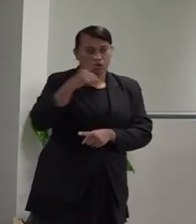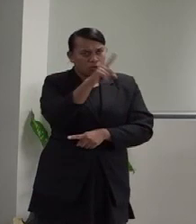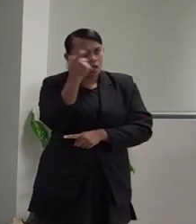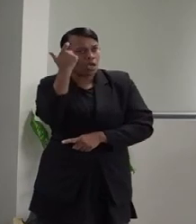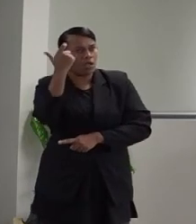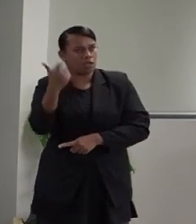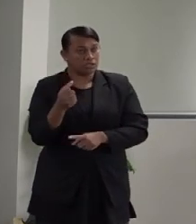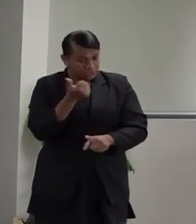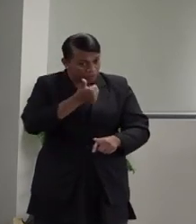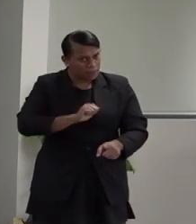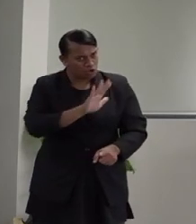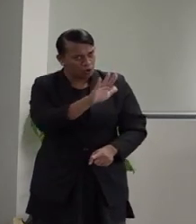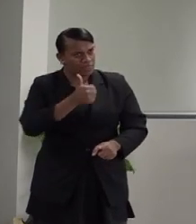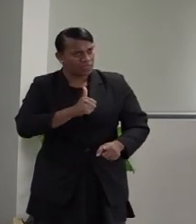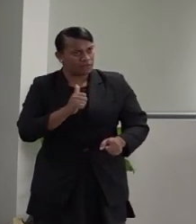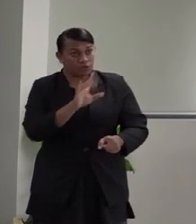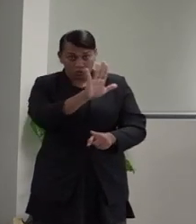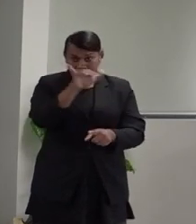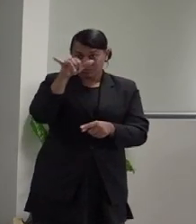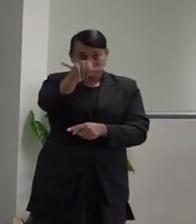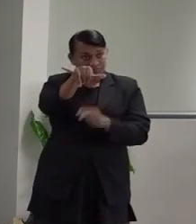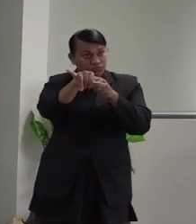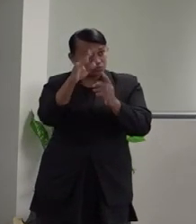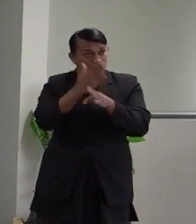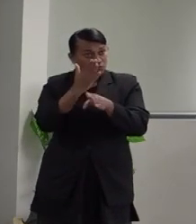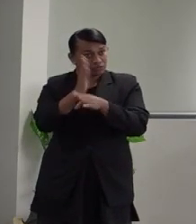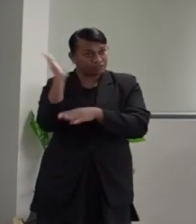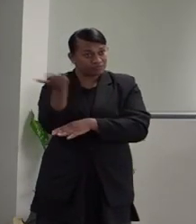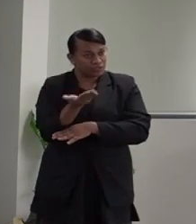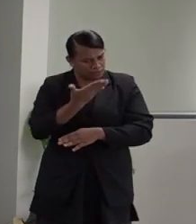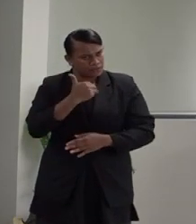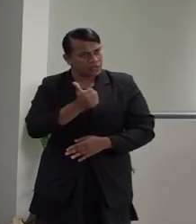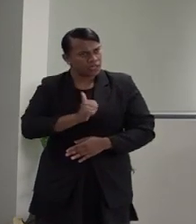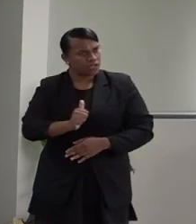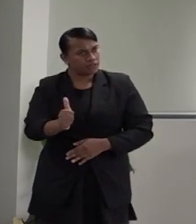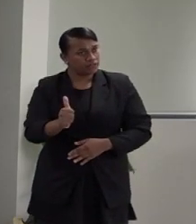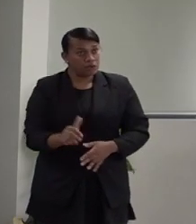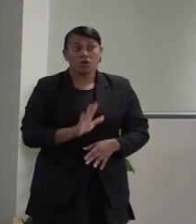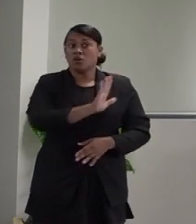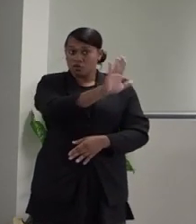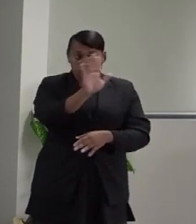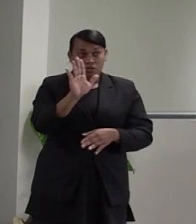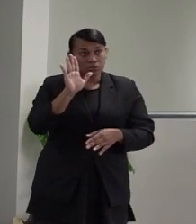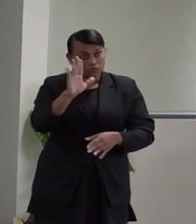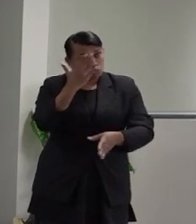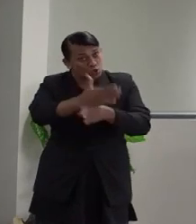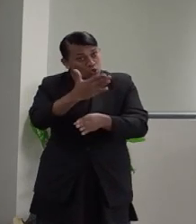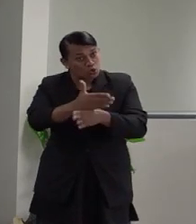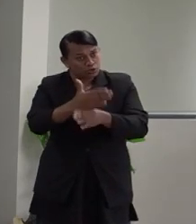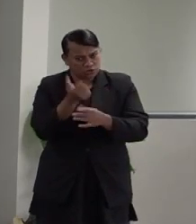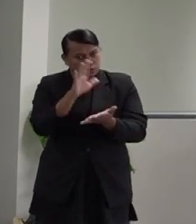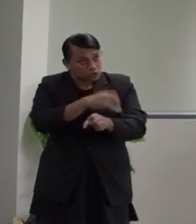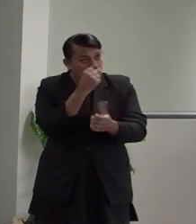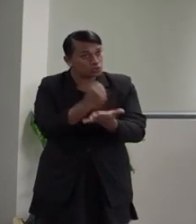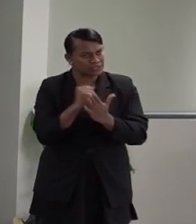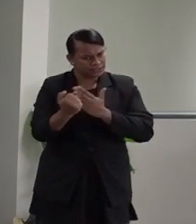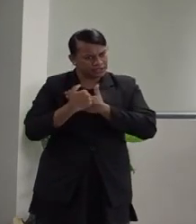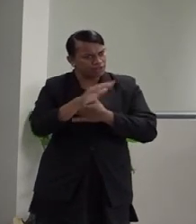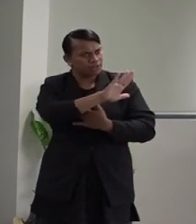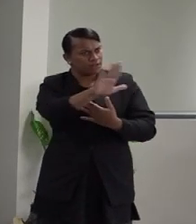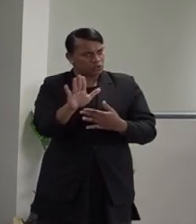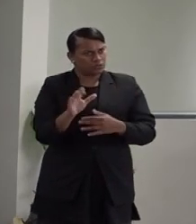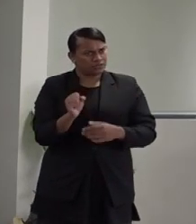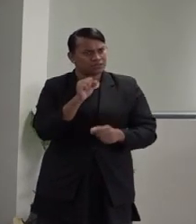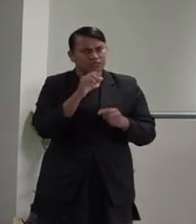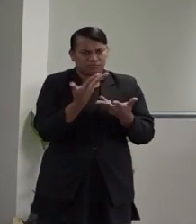Your behavior in flight and the protective measures that you take to ensure the safety of your cabin should be no different